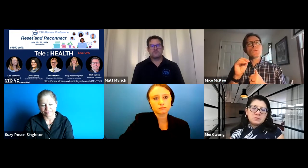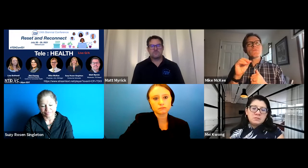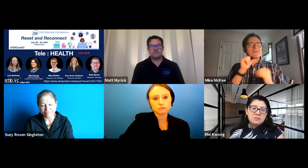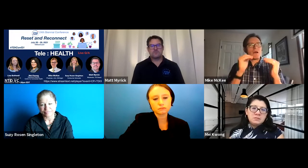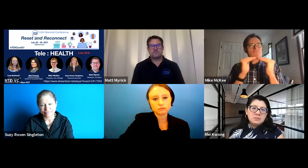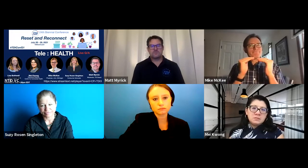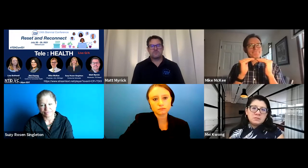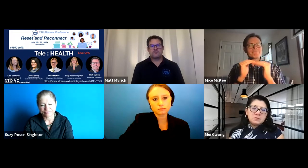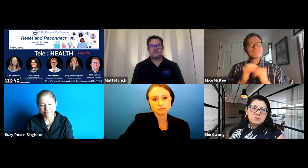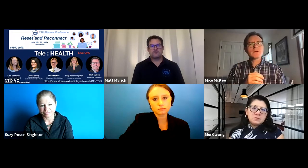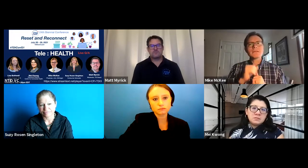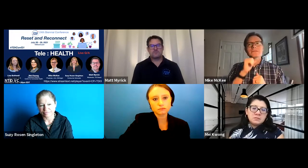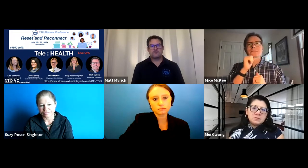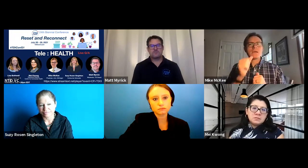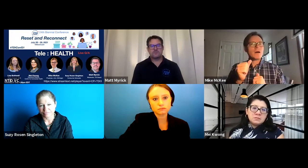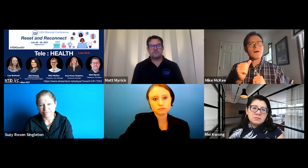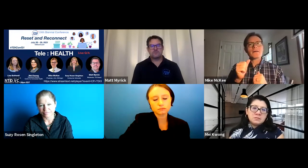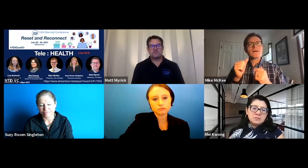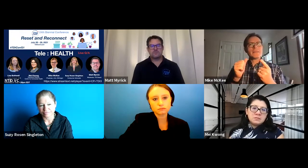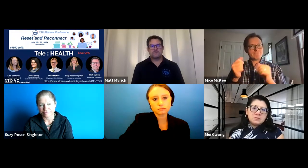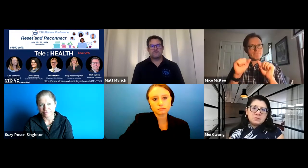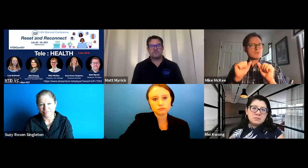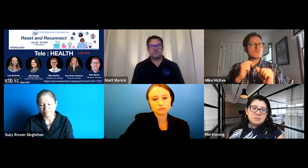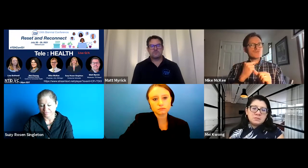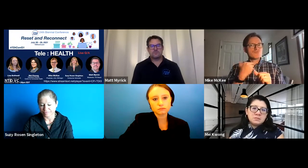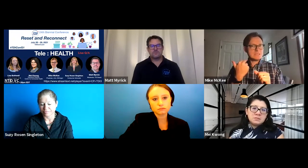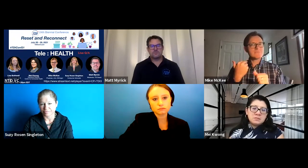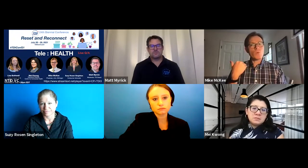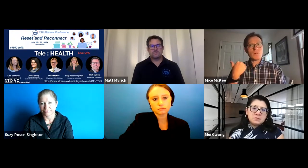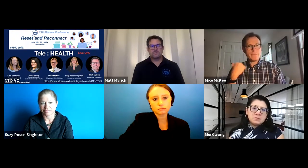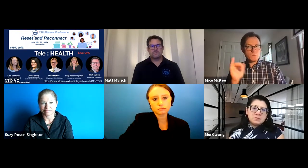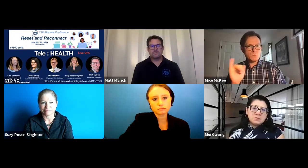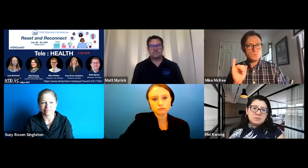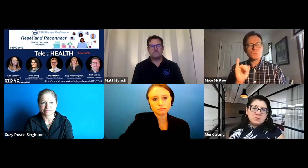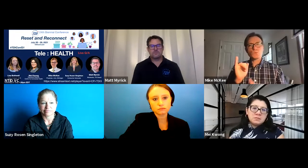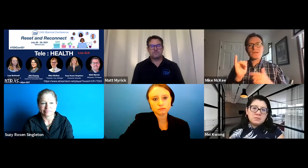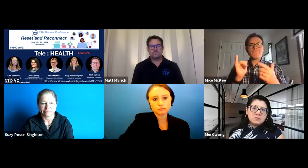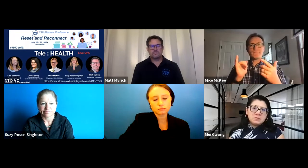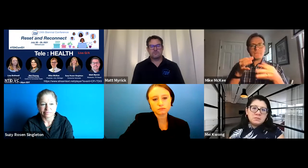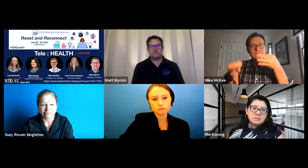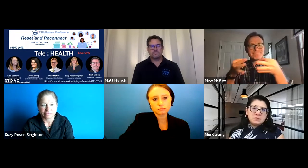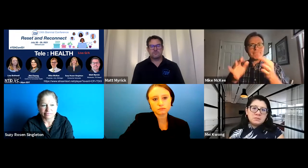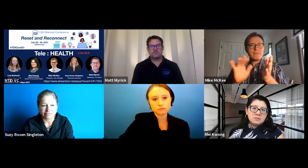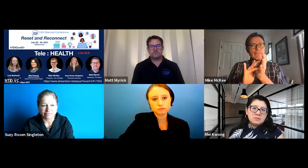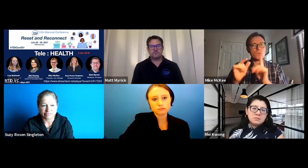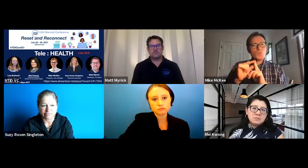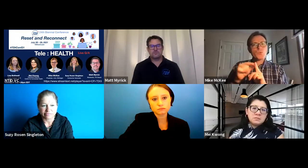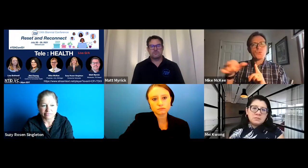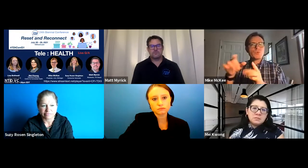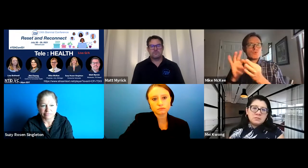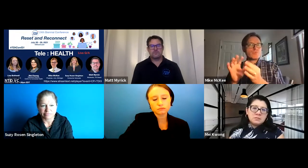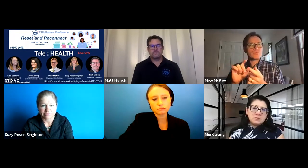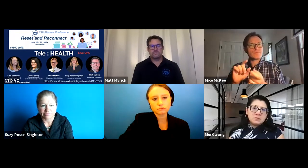information that we can glean from what we're seeing from the patient. So that's not actually equally accessible. And that's a risky approach too. There are